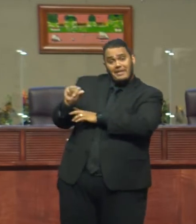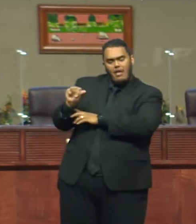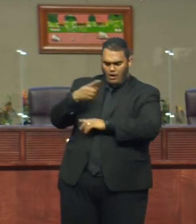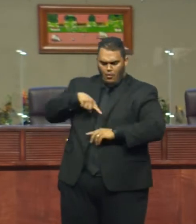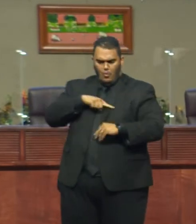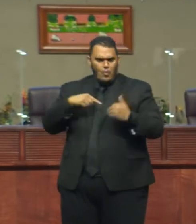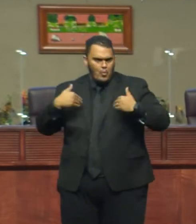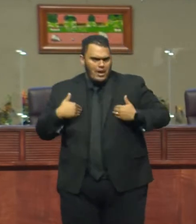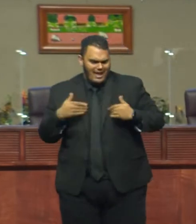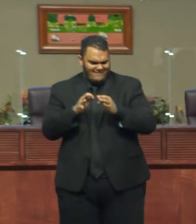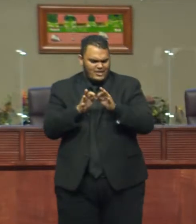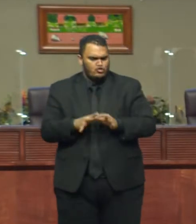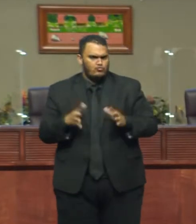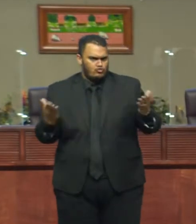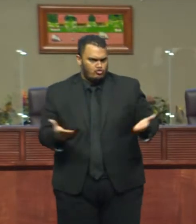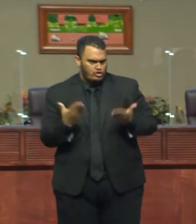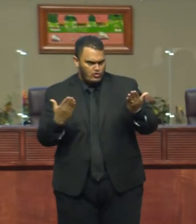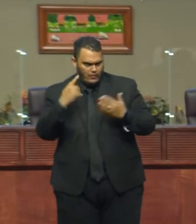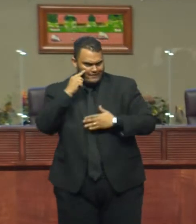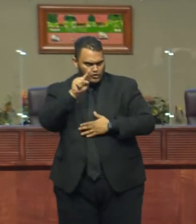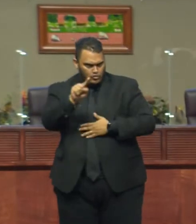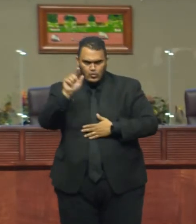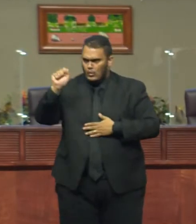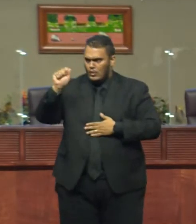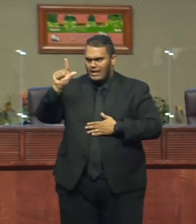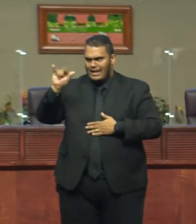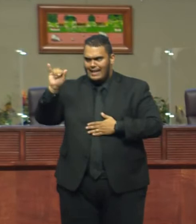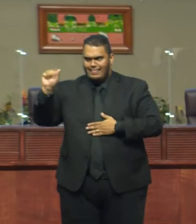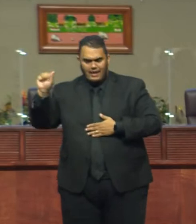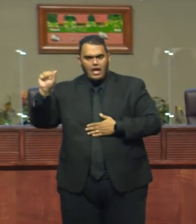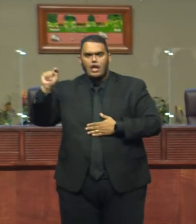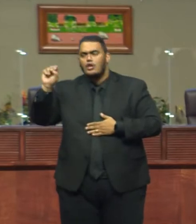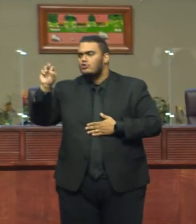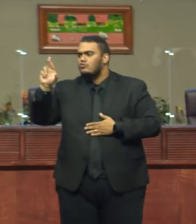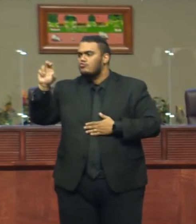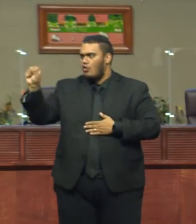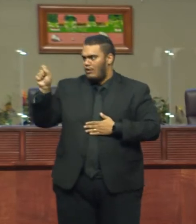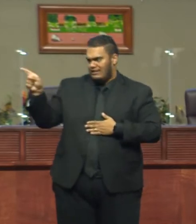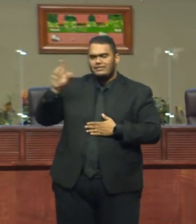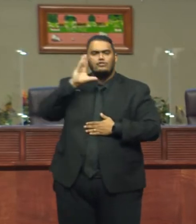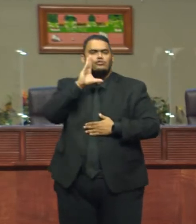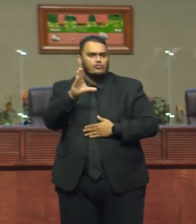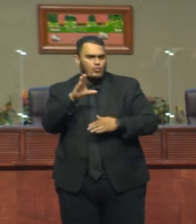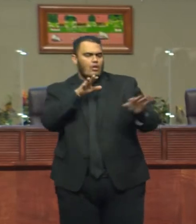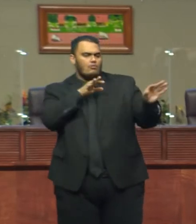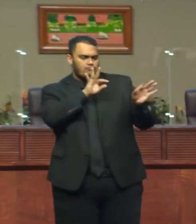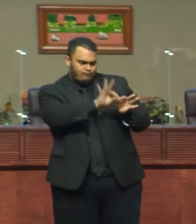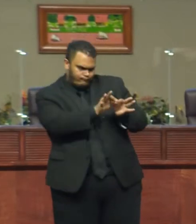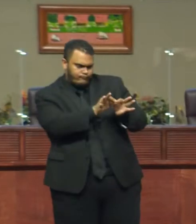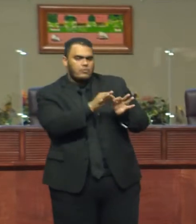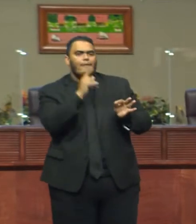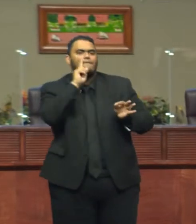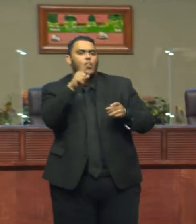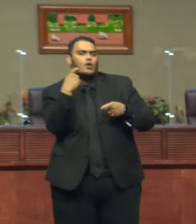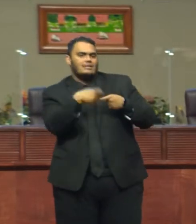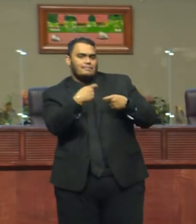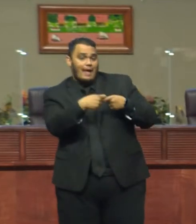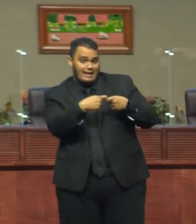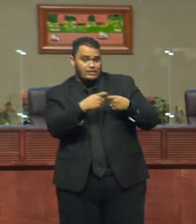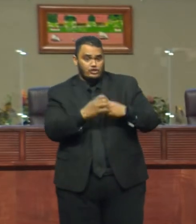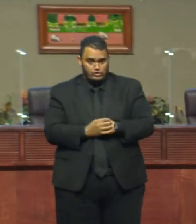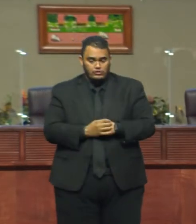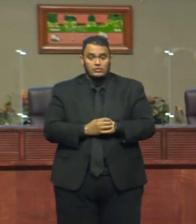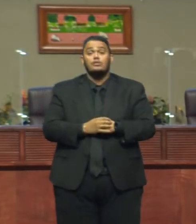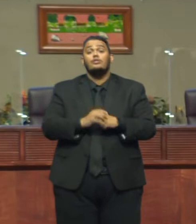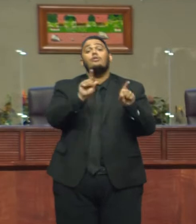have Ms. Ilia Torres, who has joined us, who will primarily do that for those who do not speak Spanish. We are